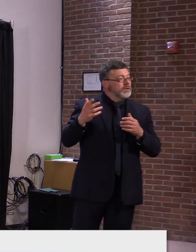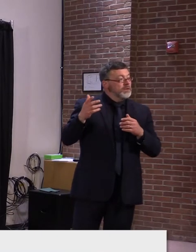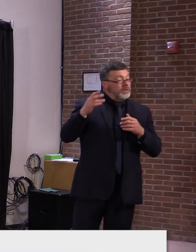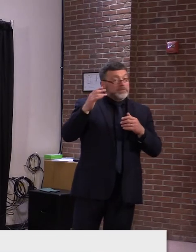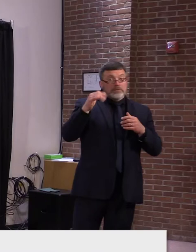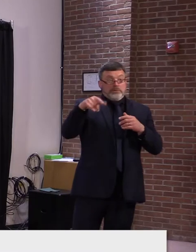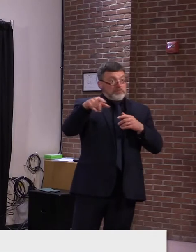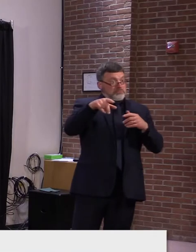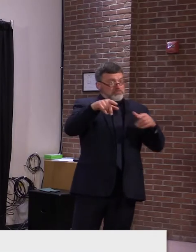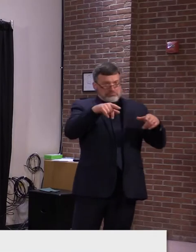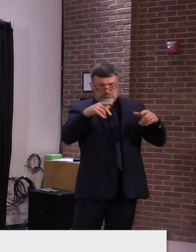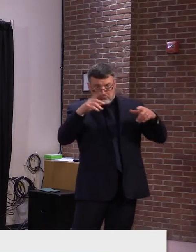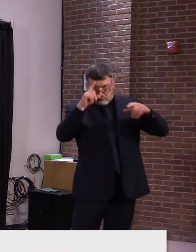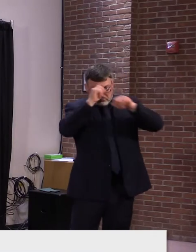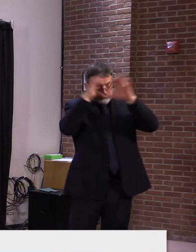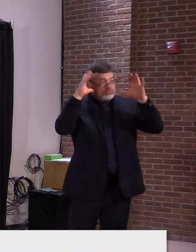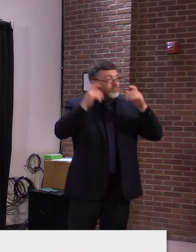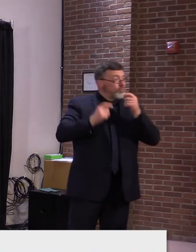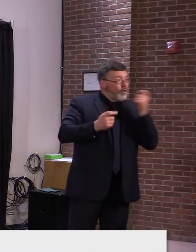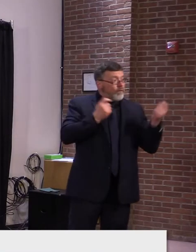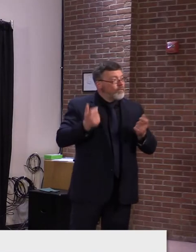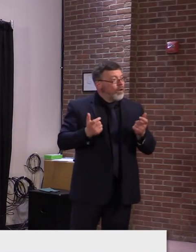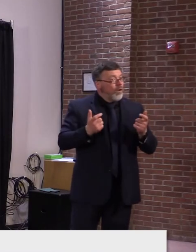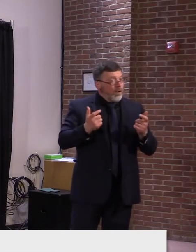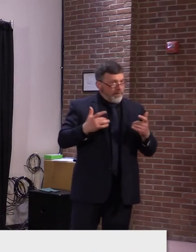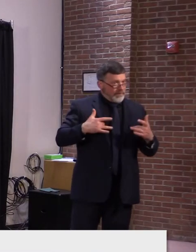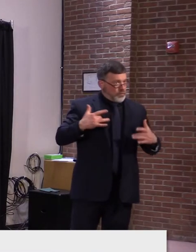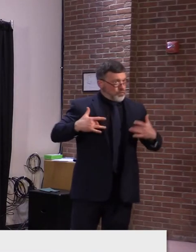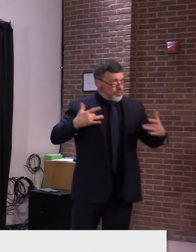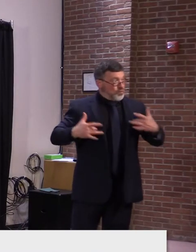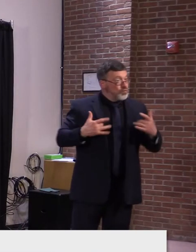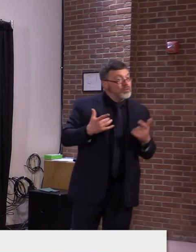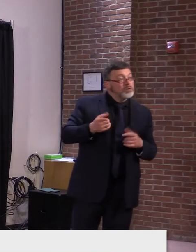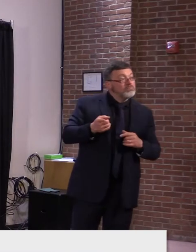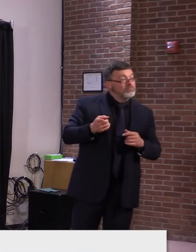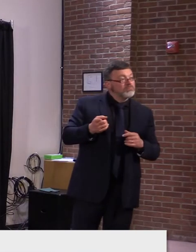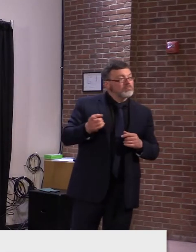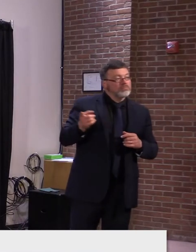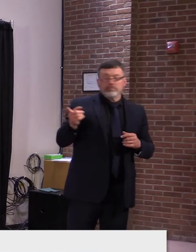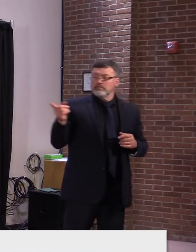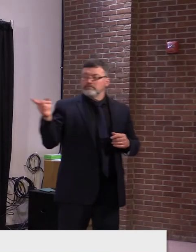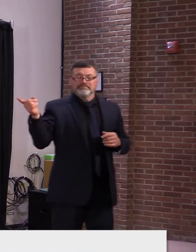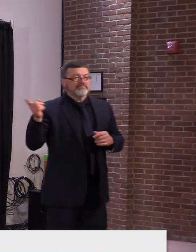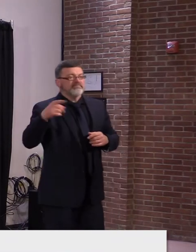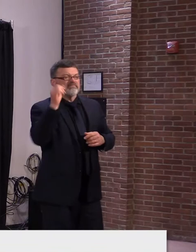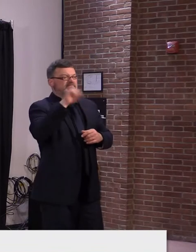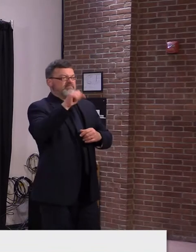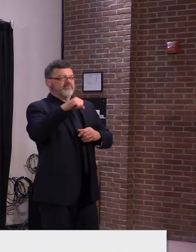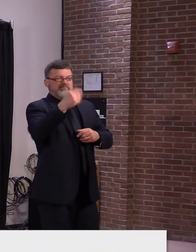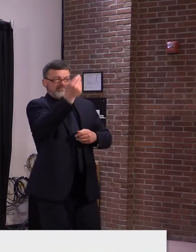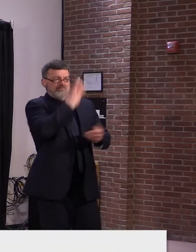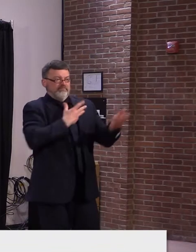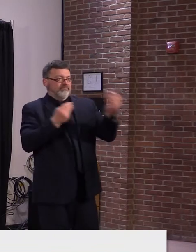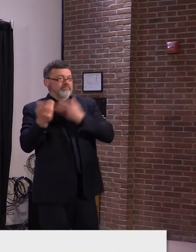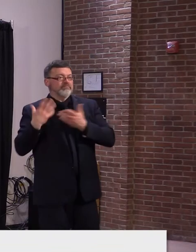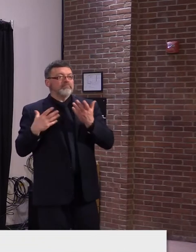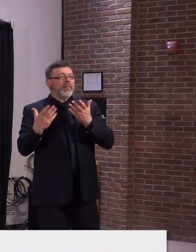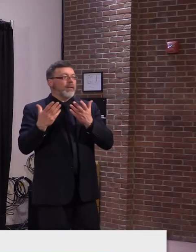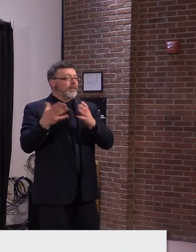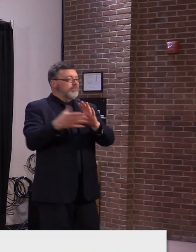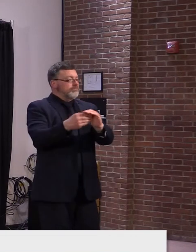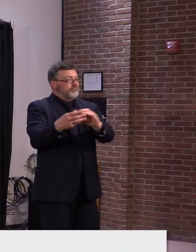masks? Yeah, I mean, again, I'm just hearing anecdotally like everyone else and from some of our